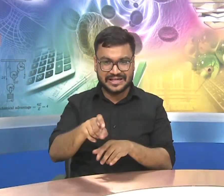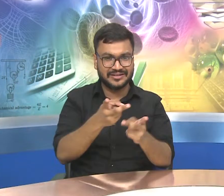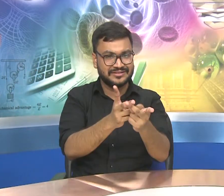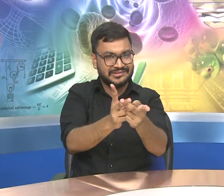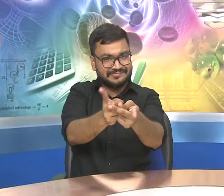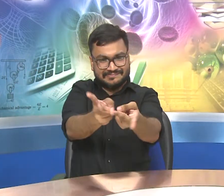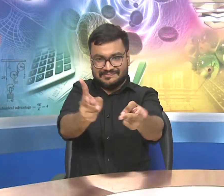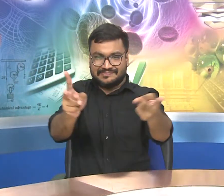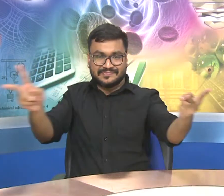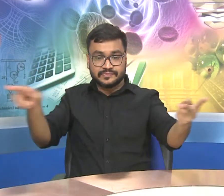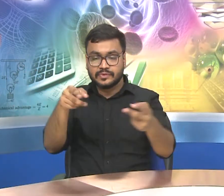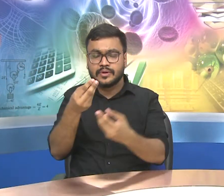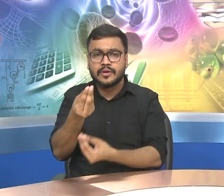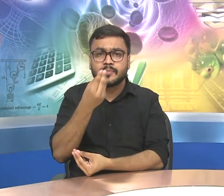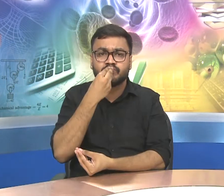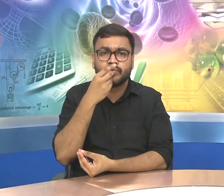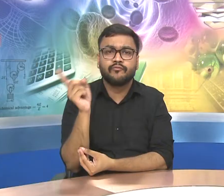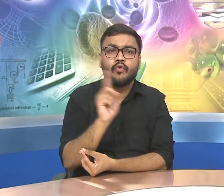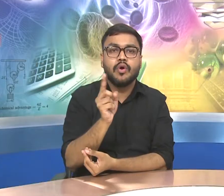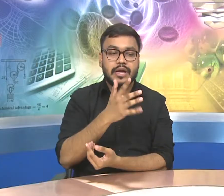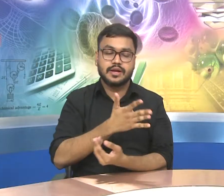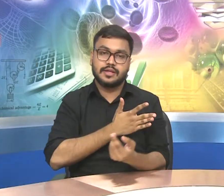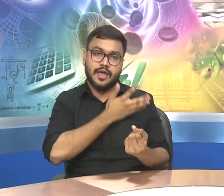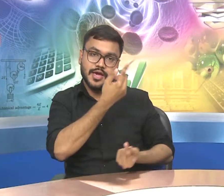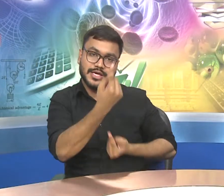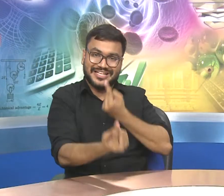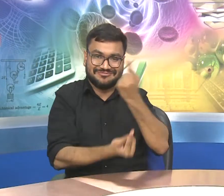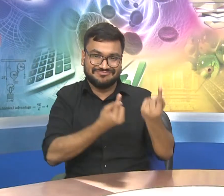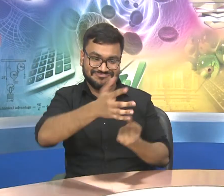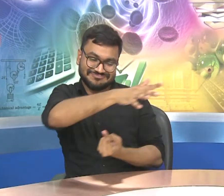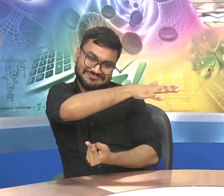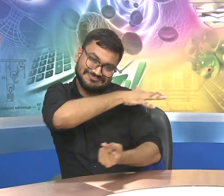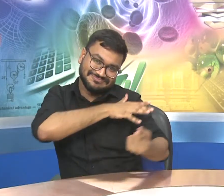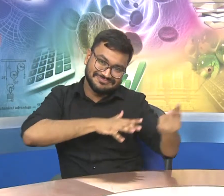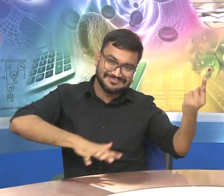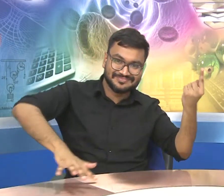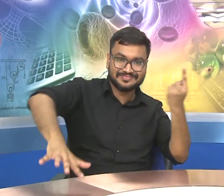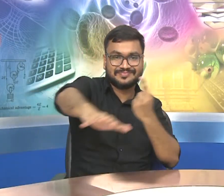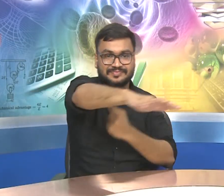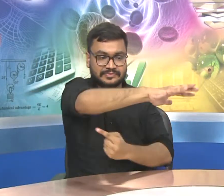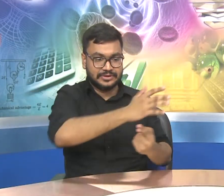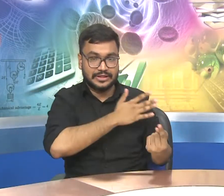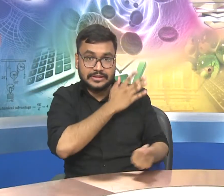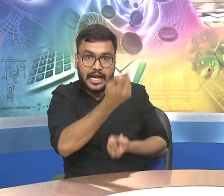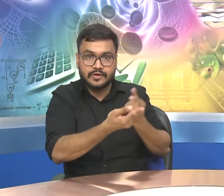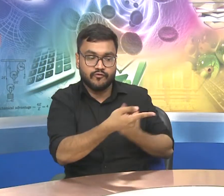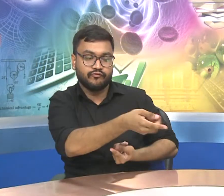plants directly, are called primary consumers or herbivorous.